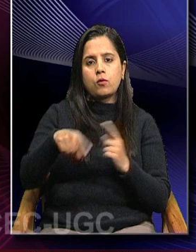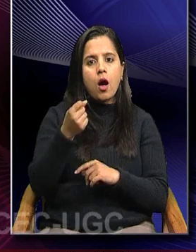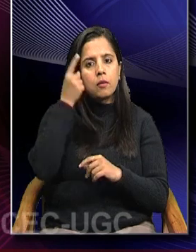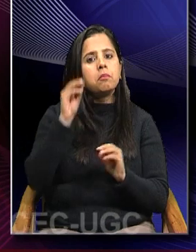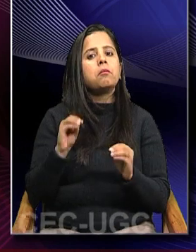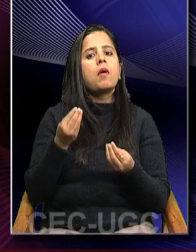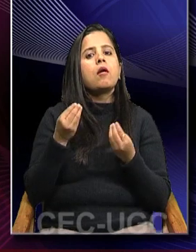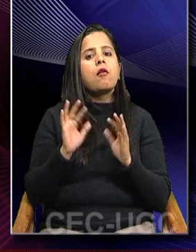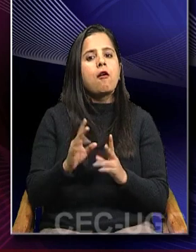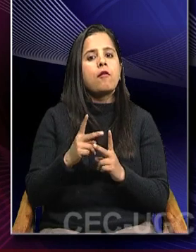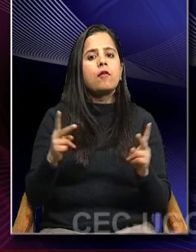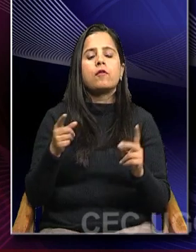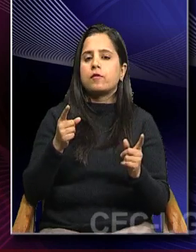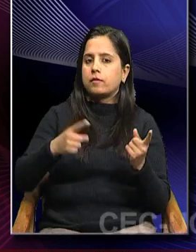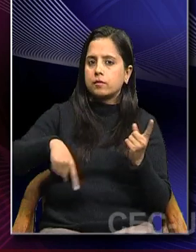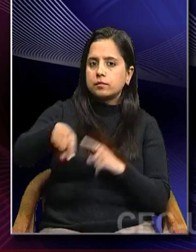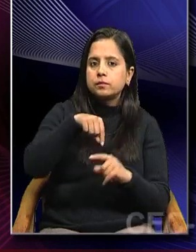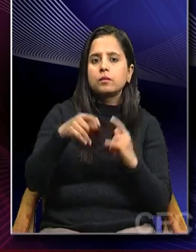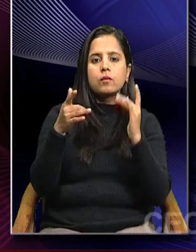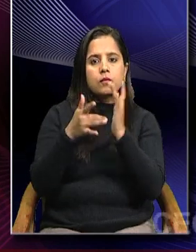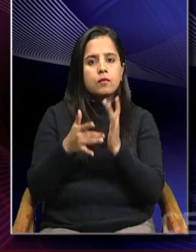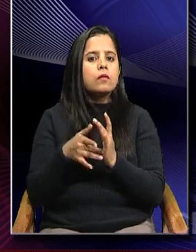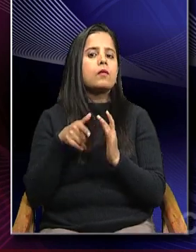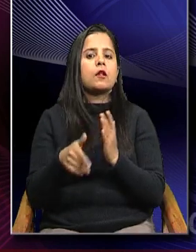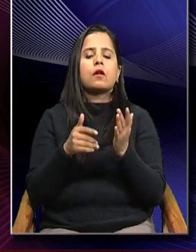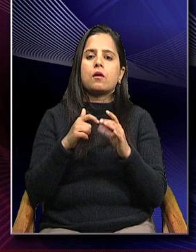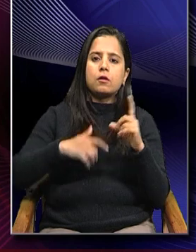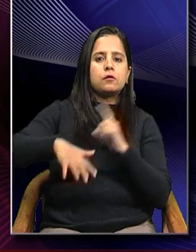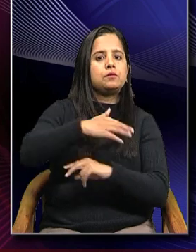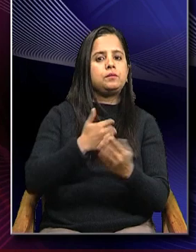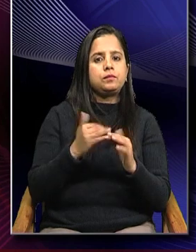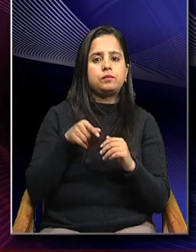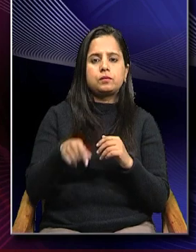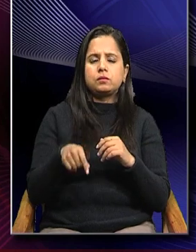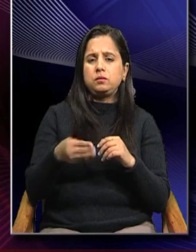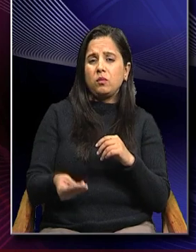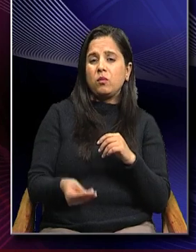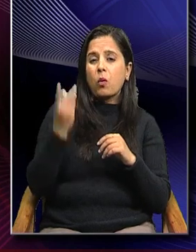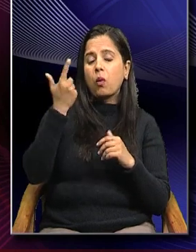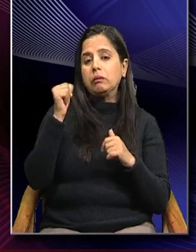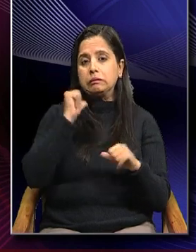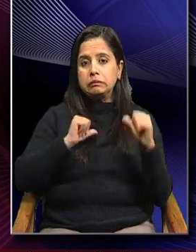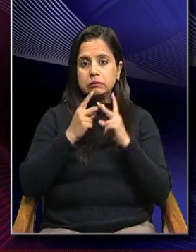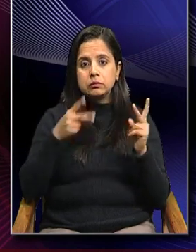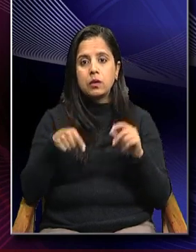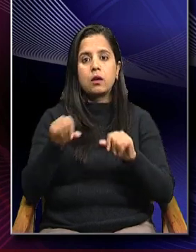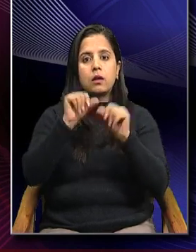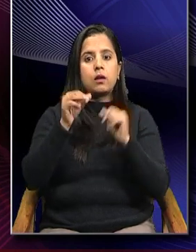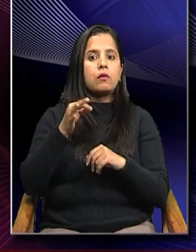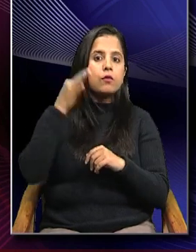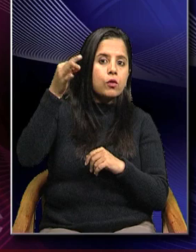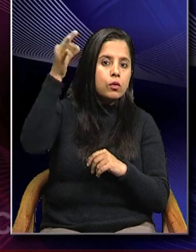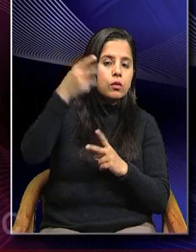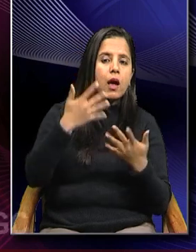better in terms of understanding technological environment. The most dramatic force which is shaping the destiny of